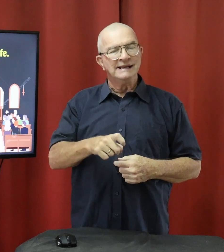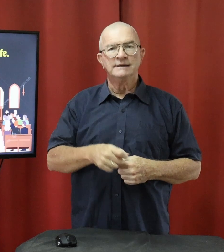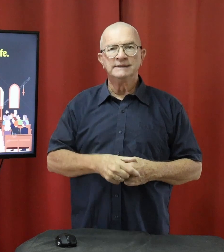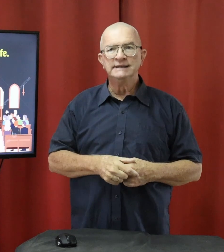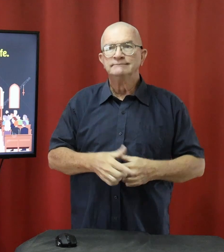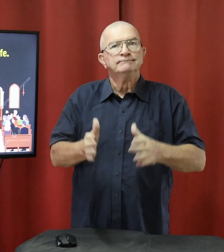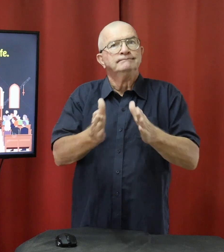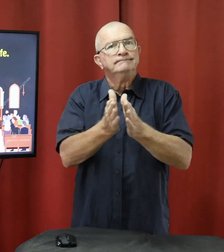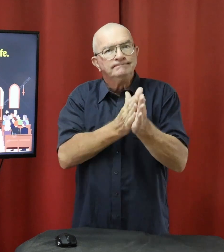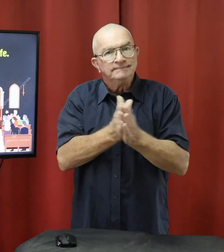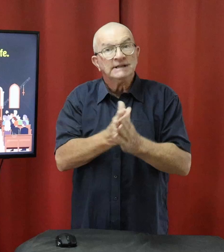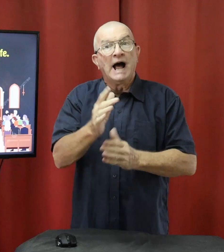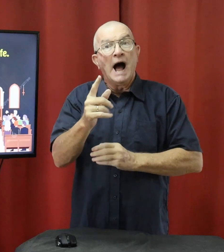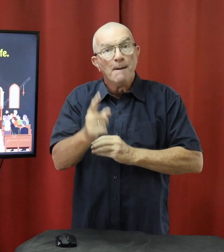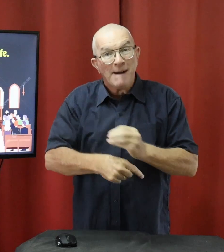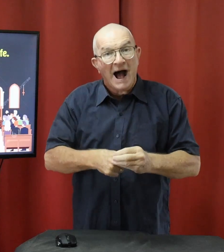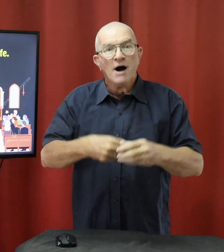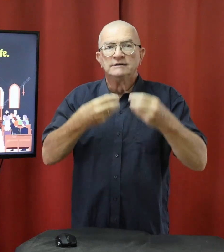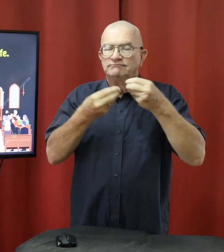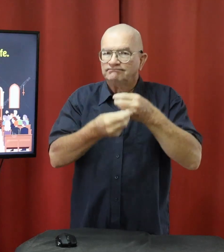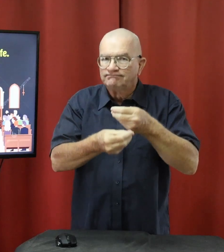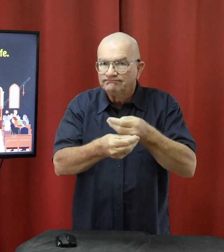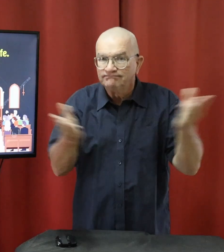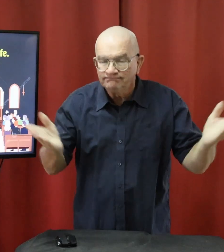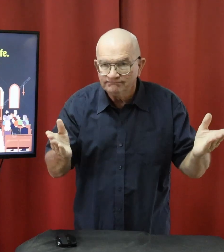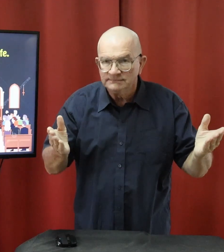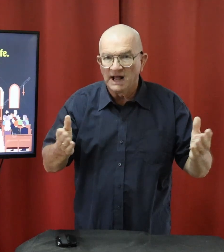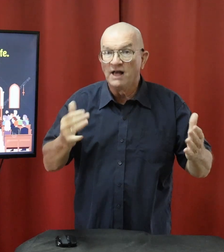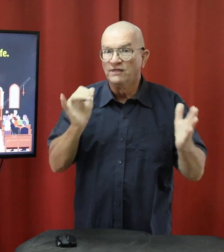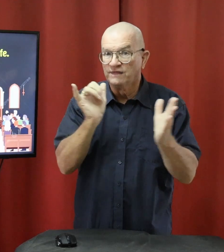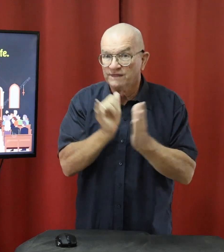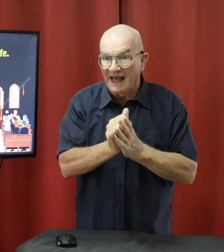we need to be enthusiastic about giving it out.